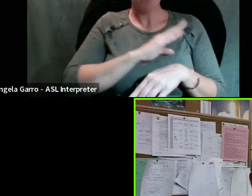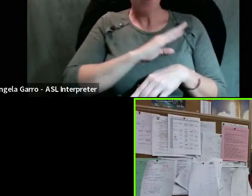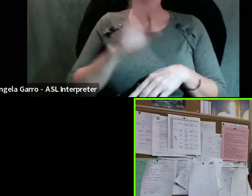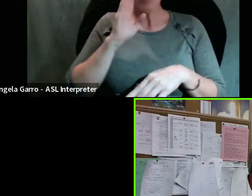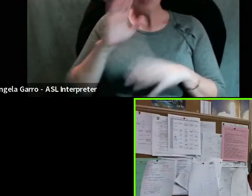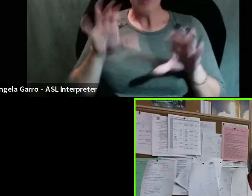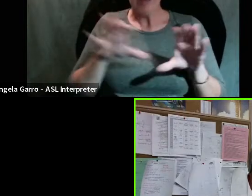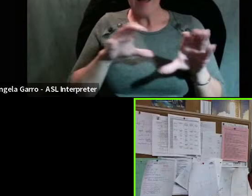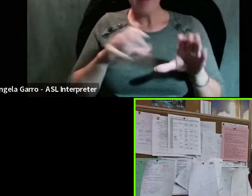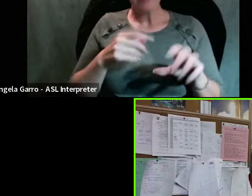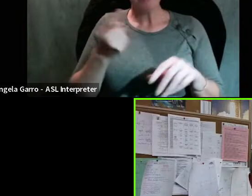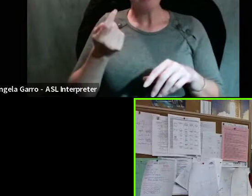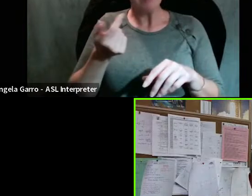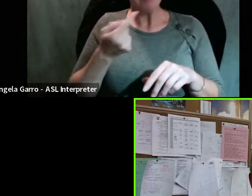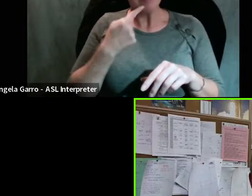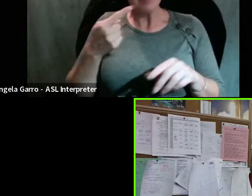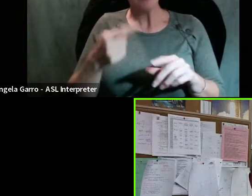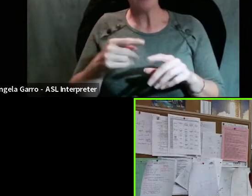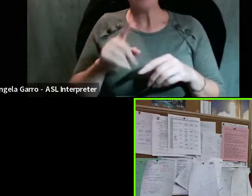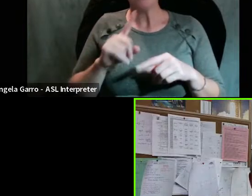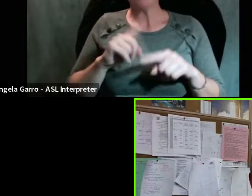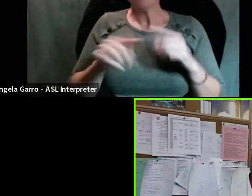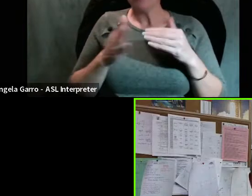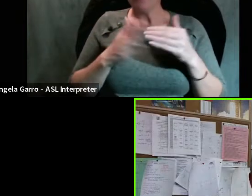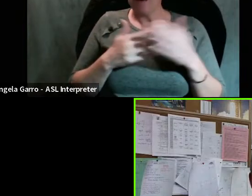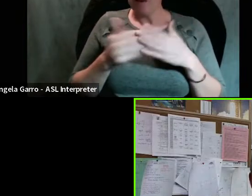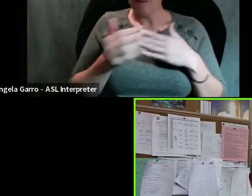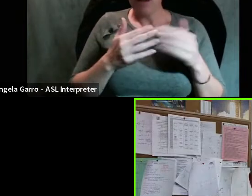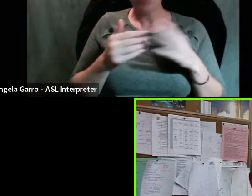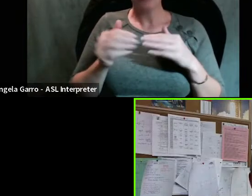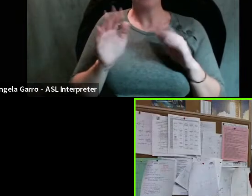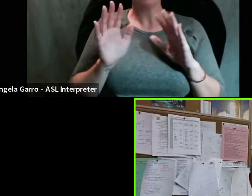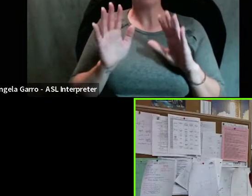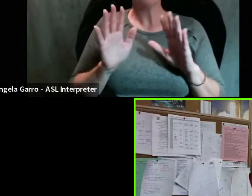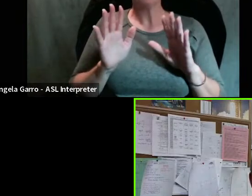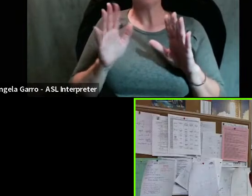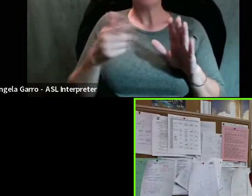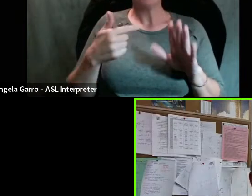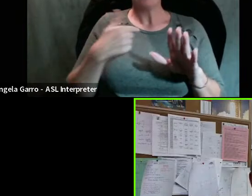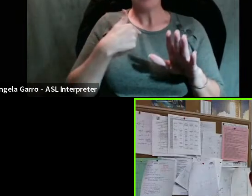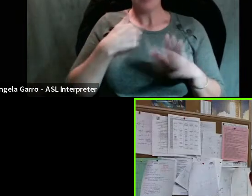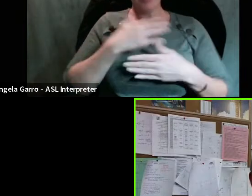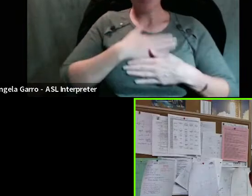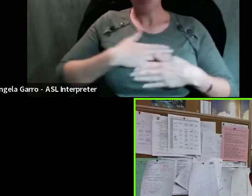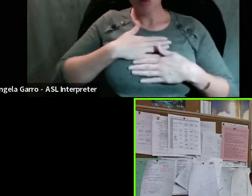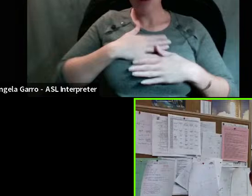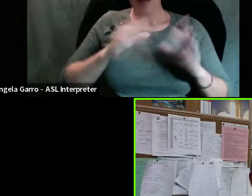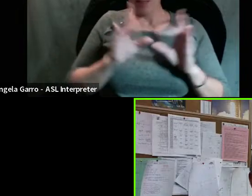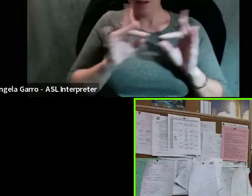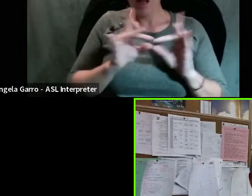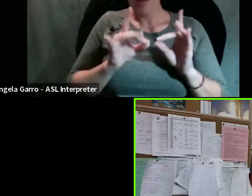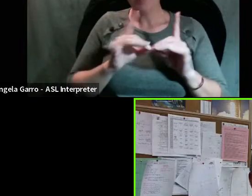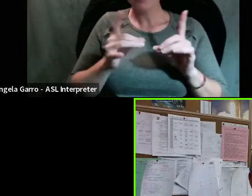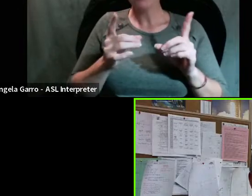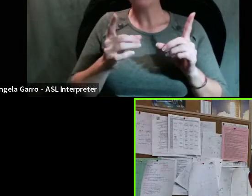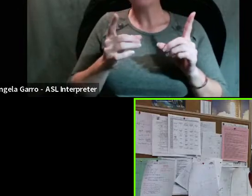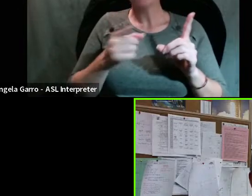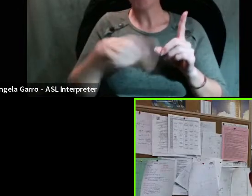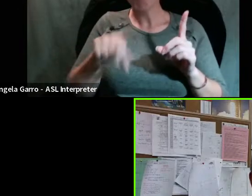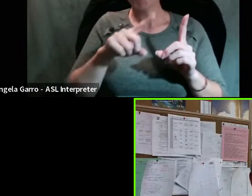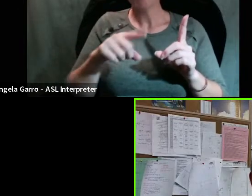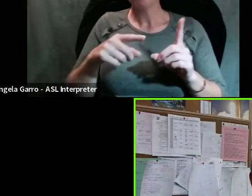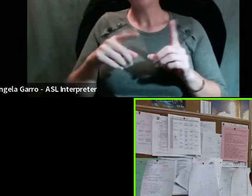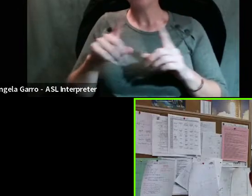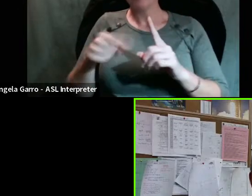that. However, I appreciate the comments that were made about that situation, and